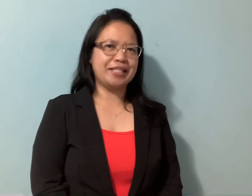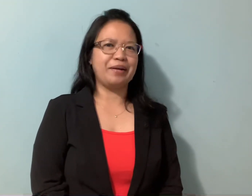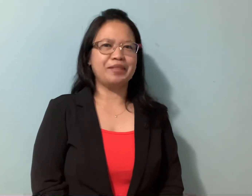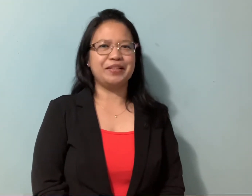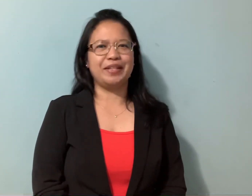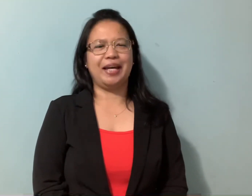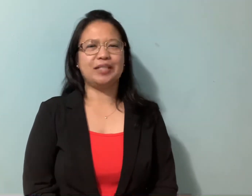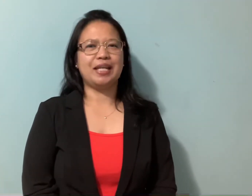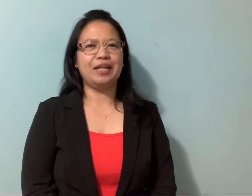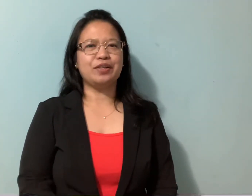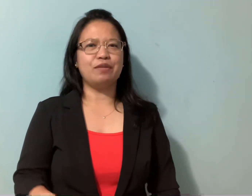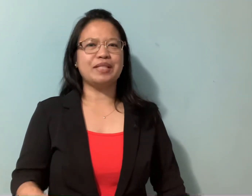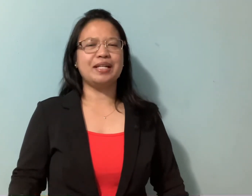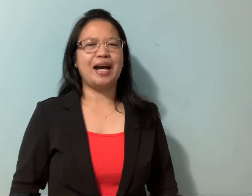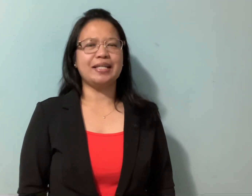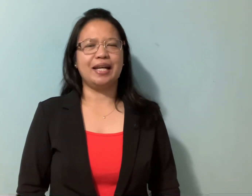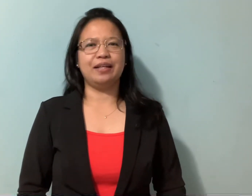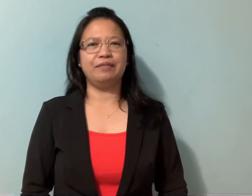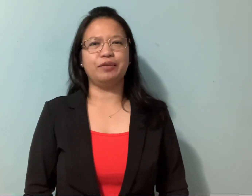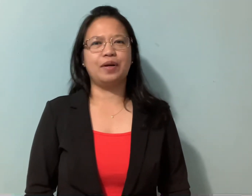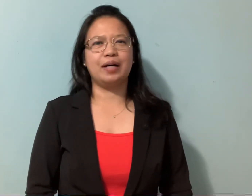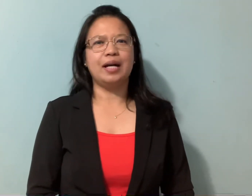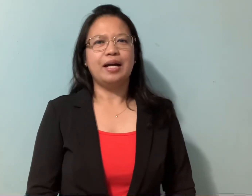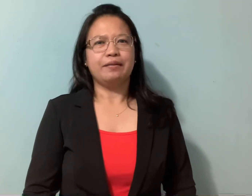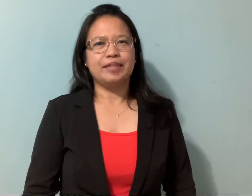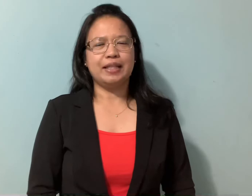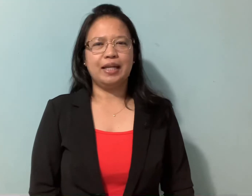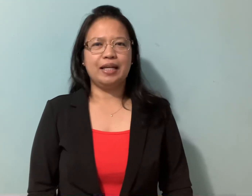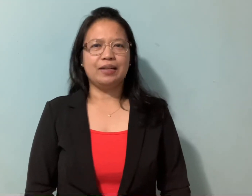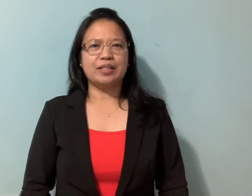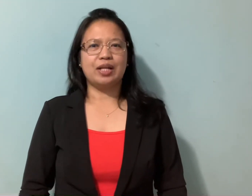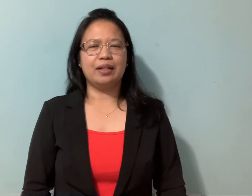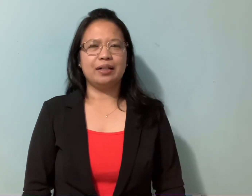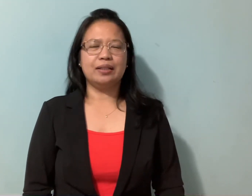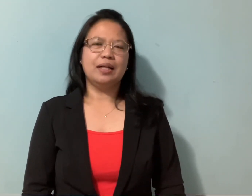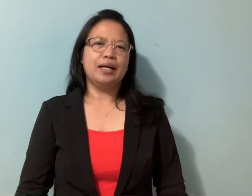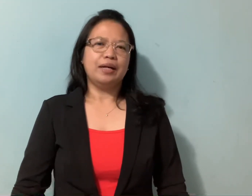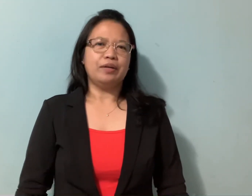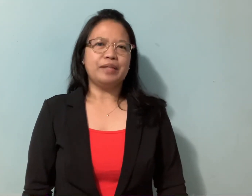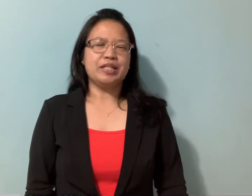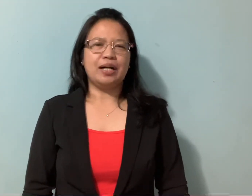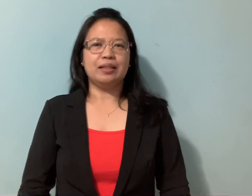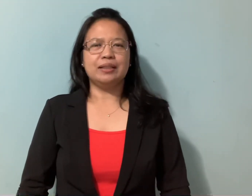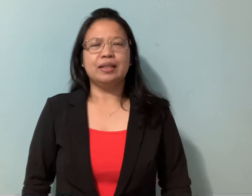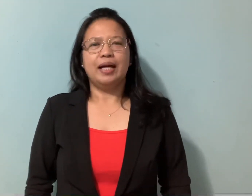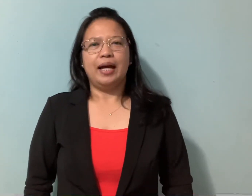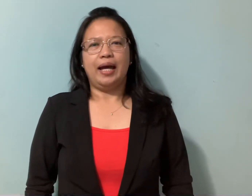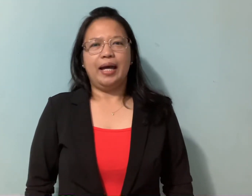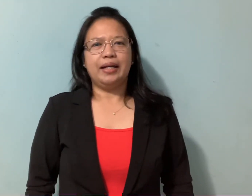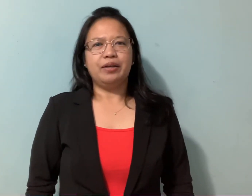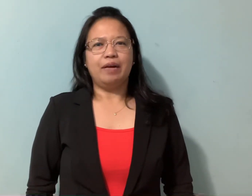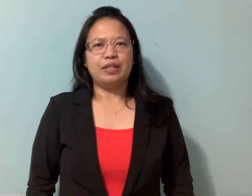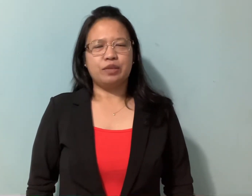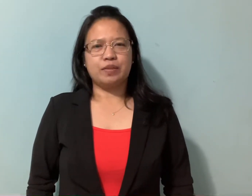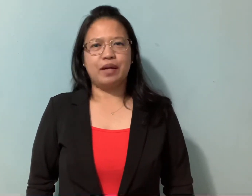something today. Thank you so much, guys. And if you are visiting on our channel, on my channel, and you have not subscribed